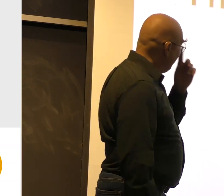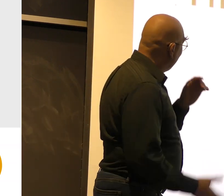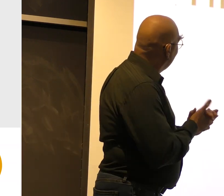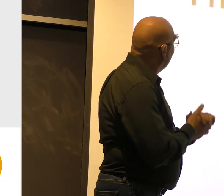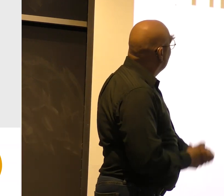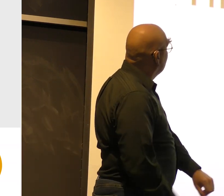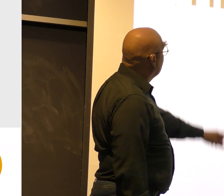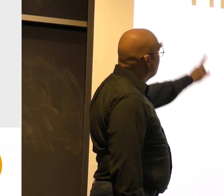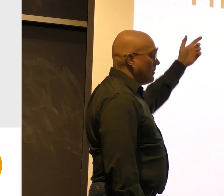back on for you.